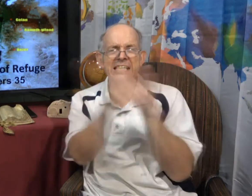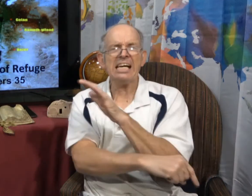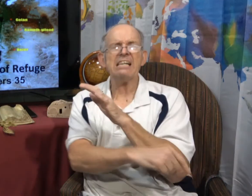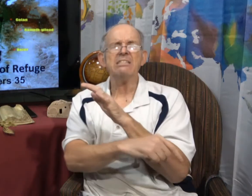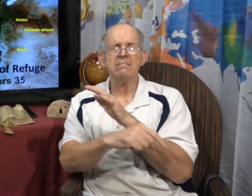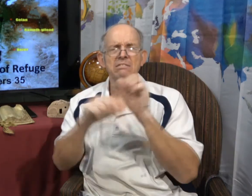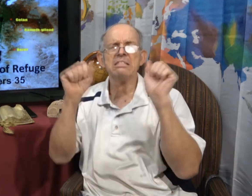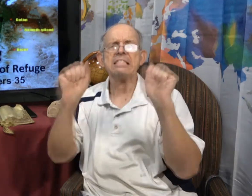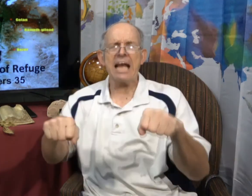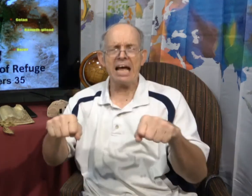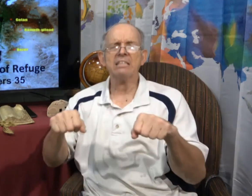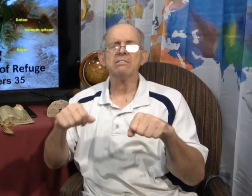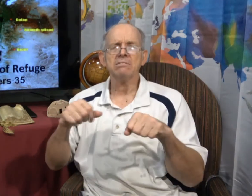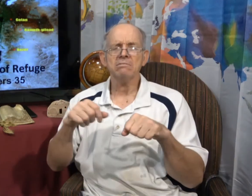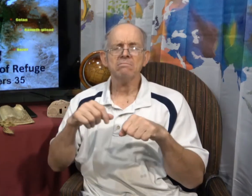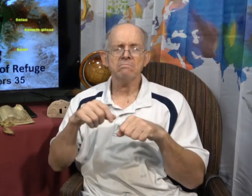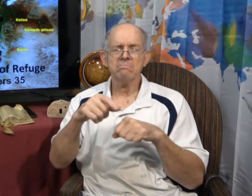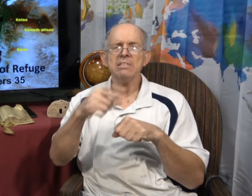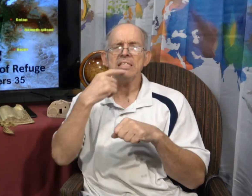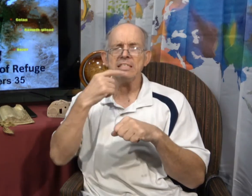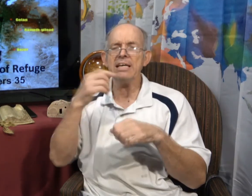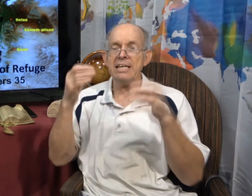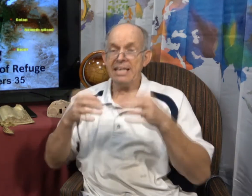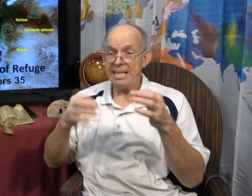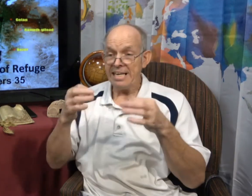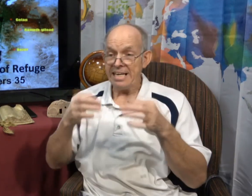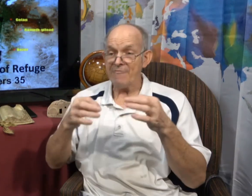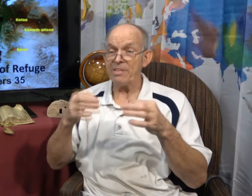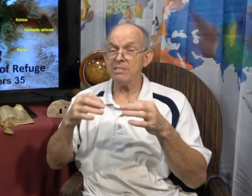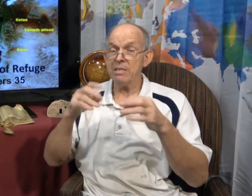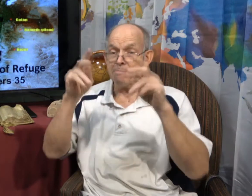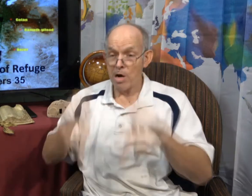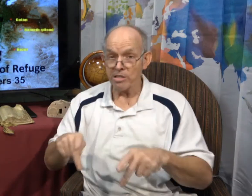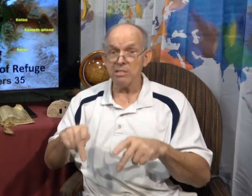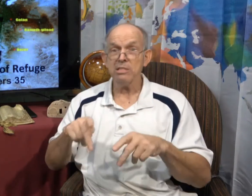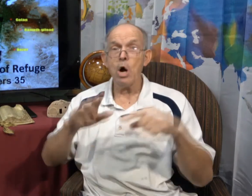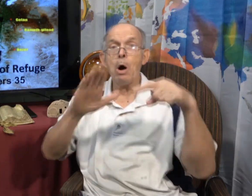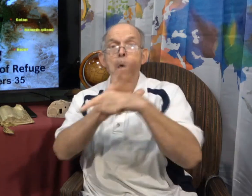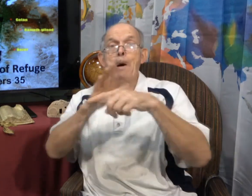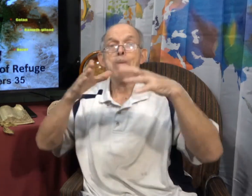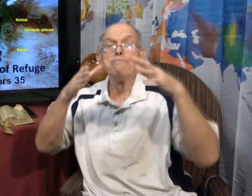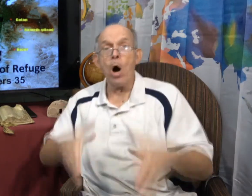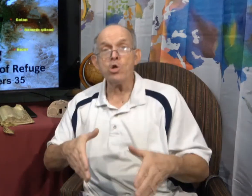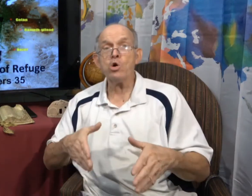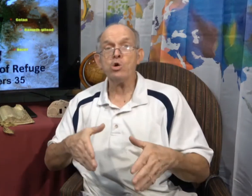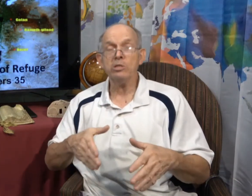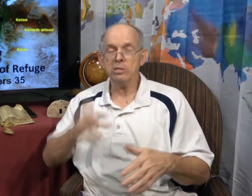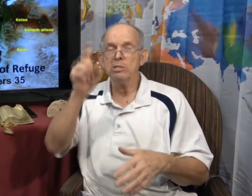Kill, Can. It's a if a person, murder,